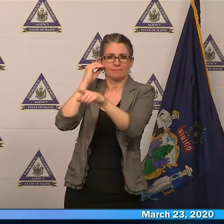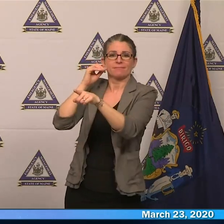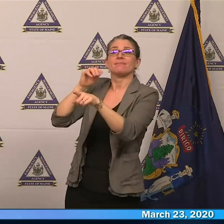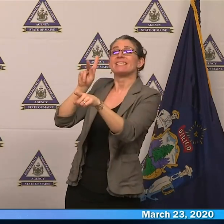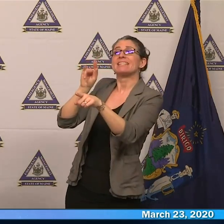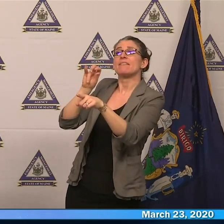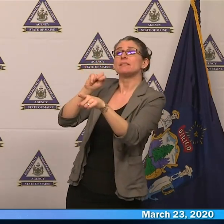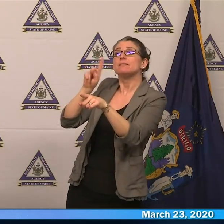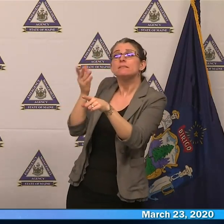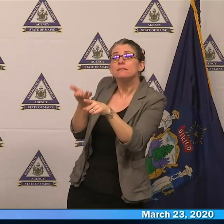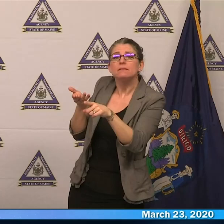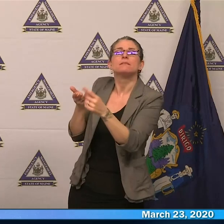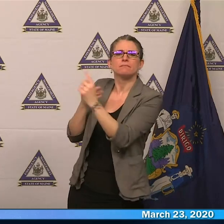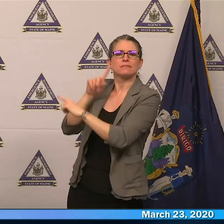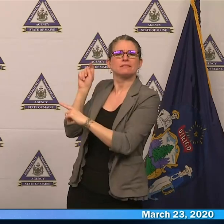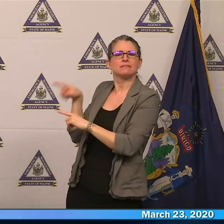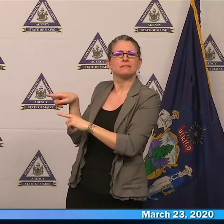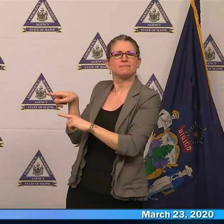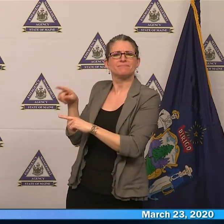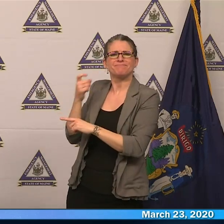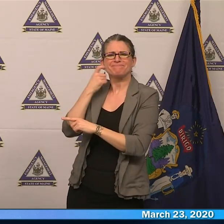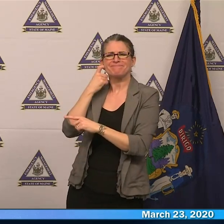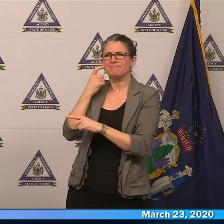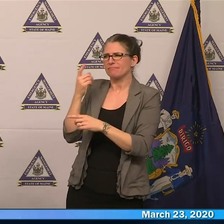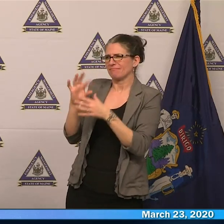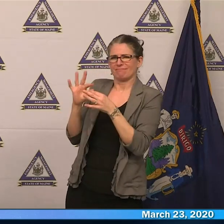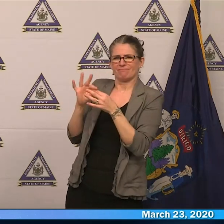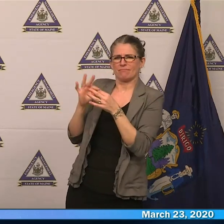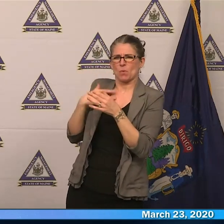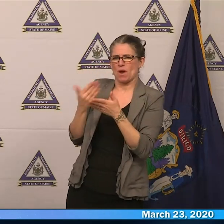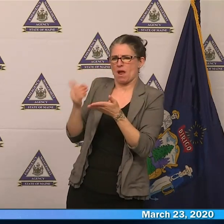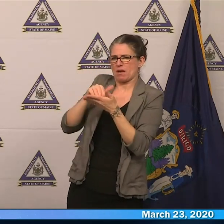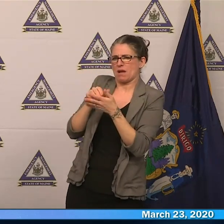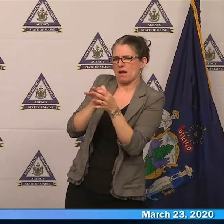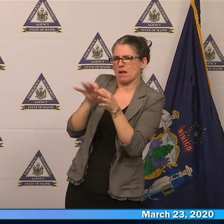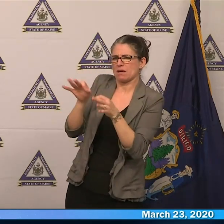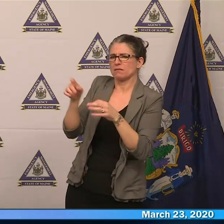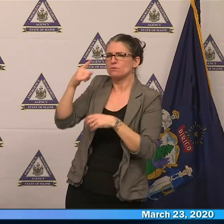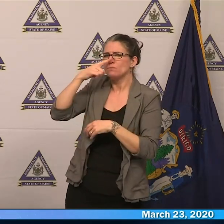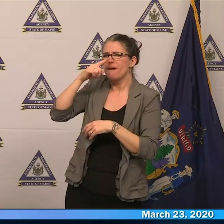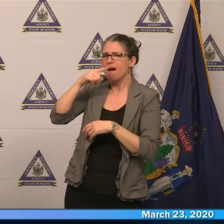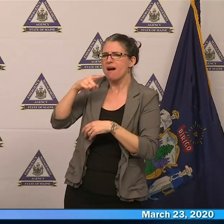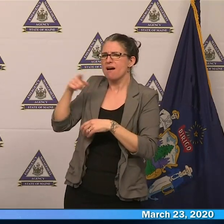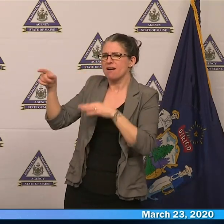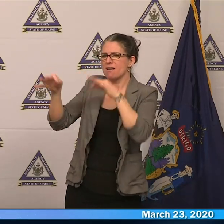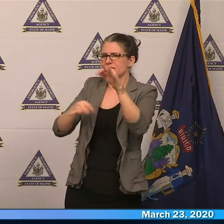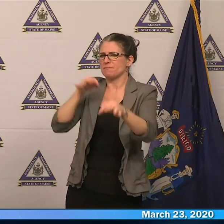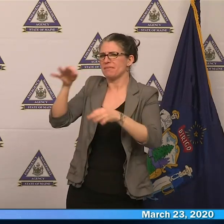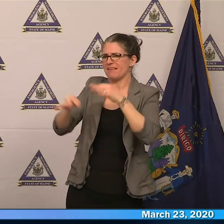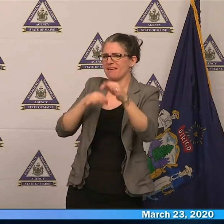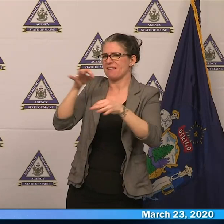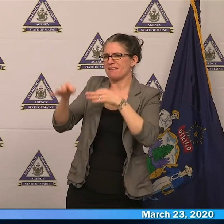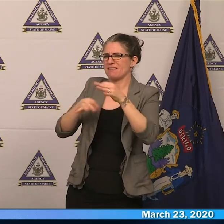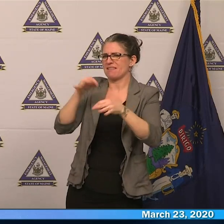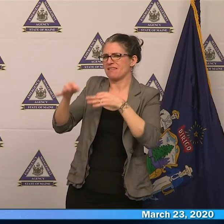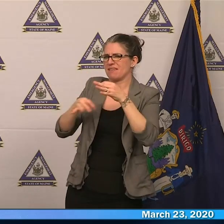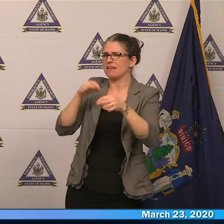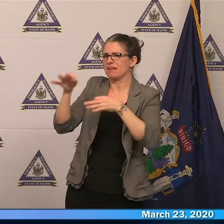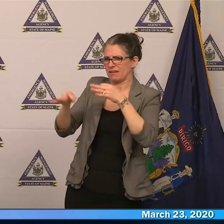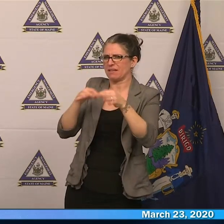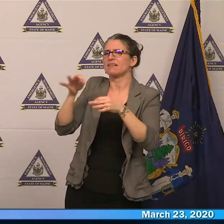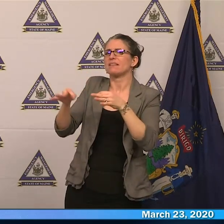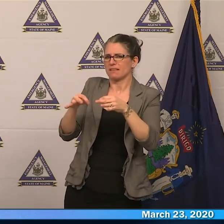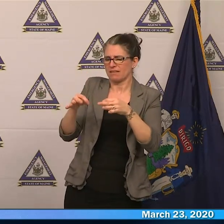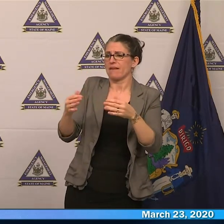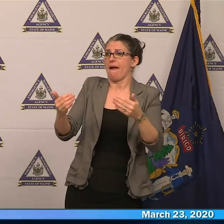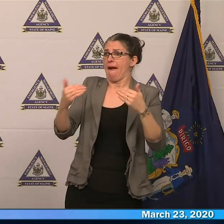know you explained that the protocol for when you have a confirmed case who's someone who's from out of state, that case management,